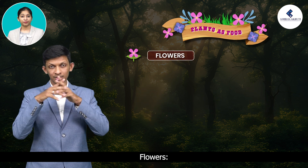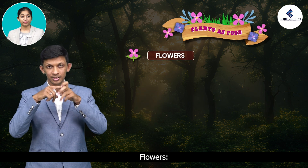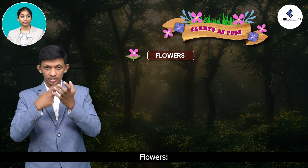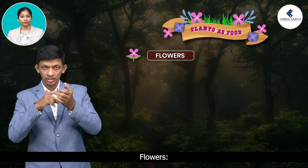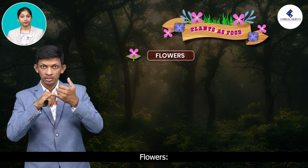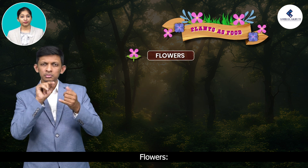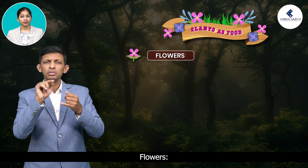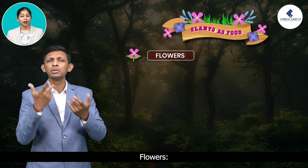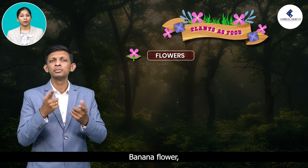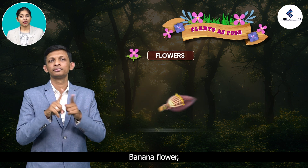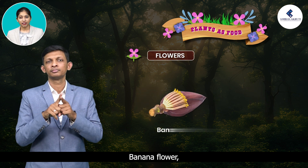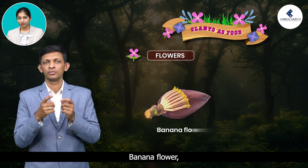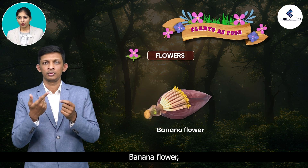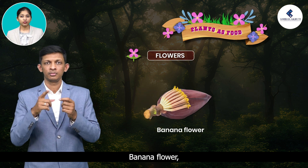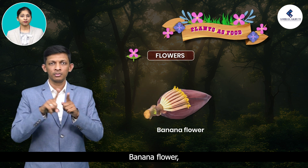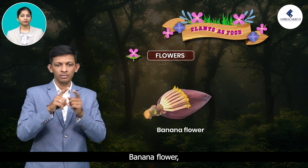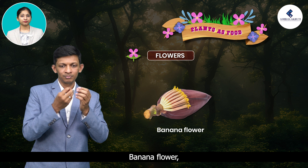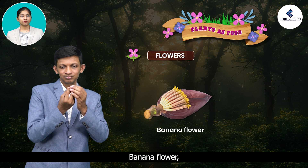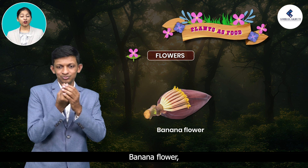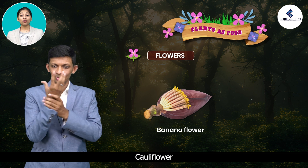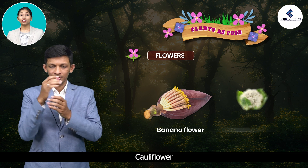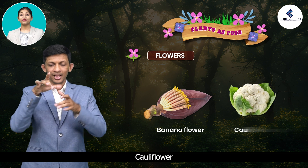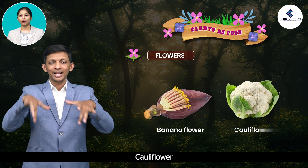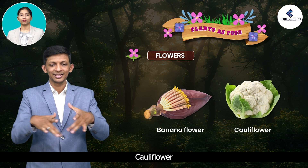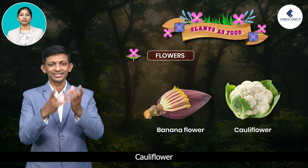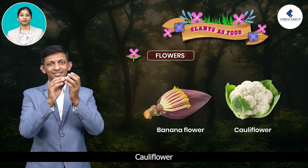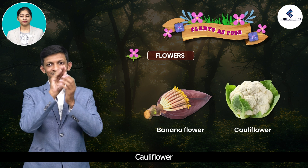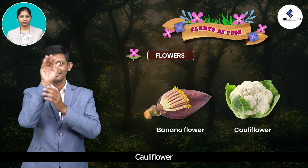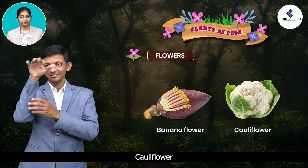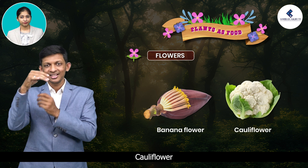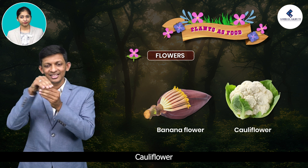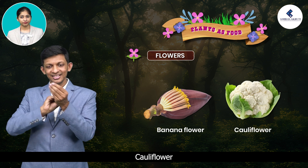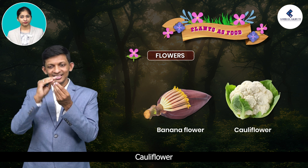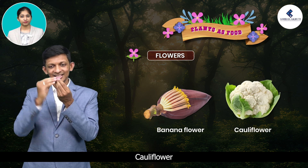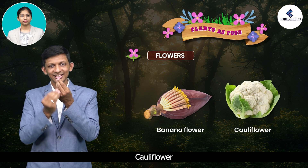Flowers: banana flower, cauliflower.